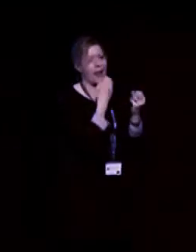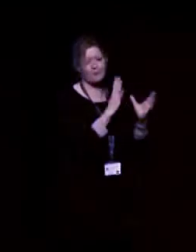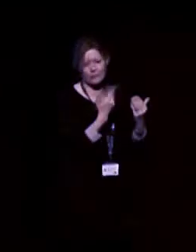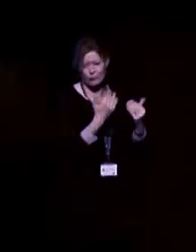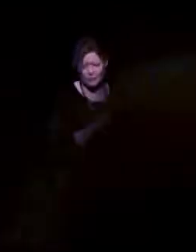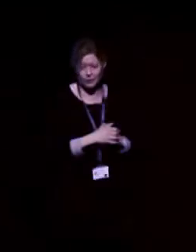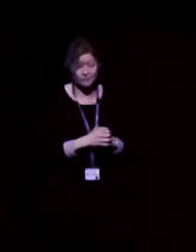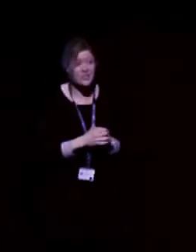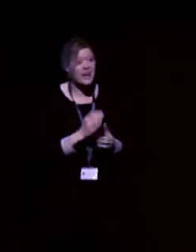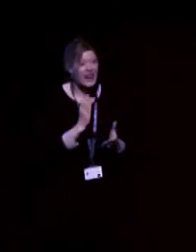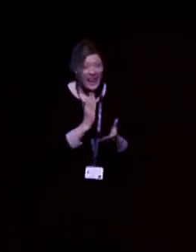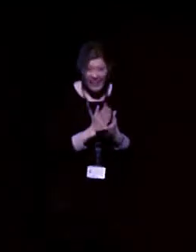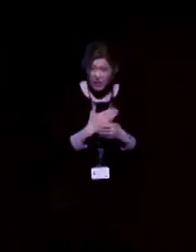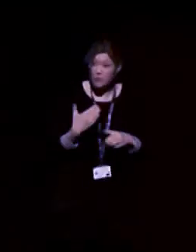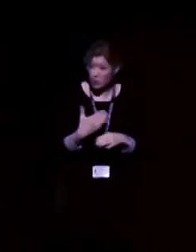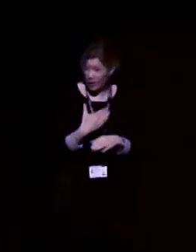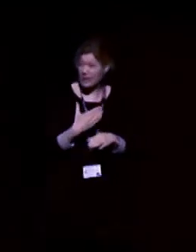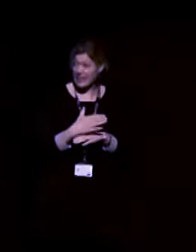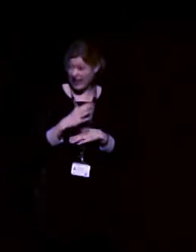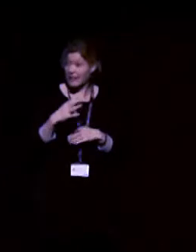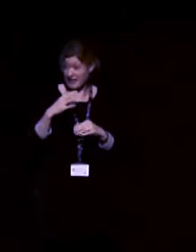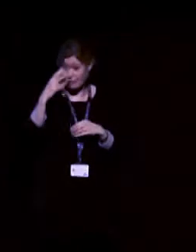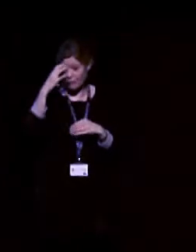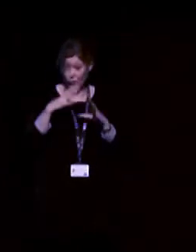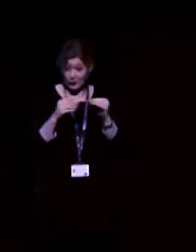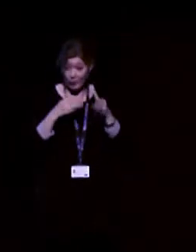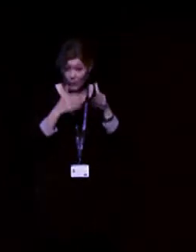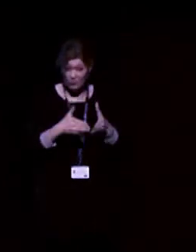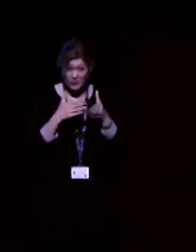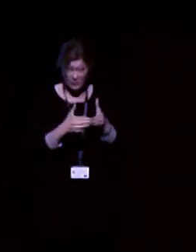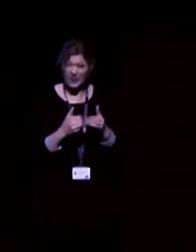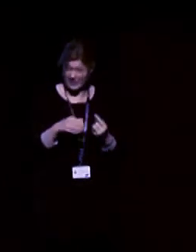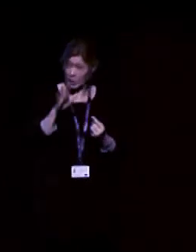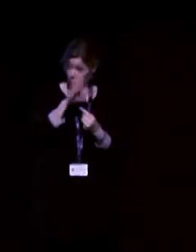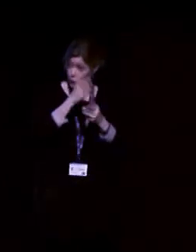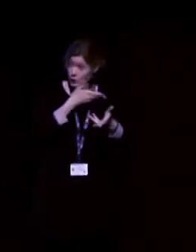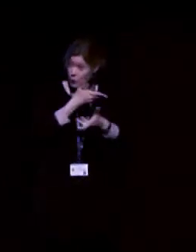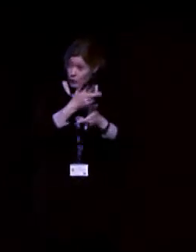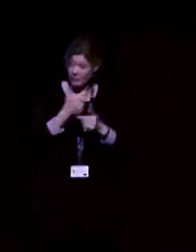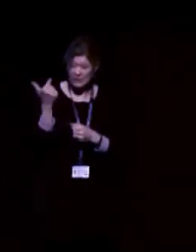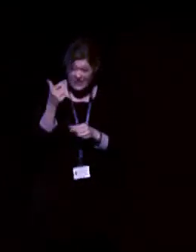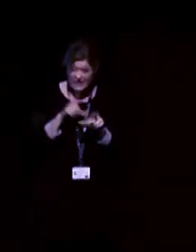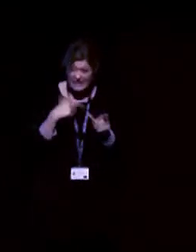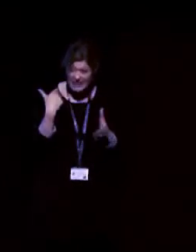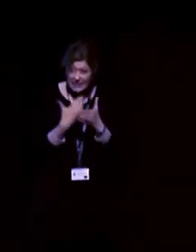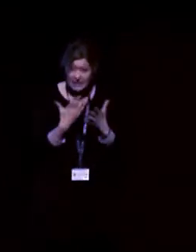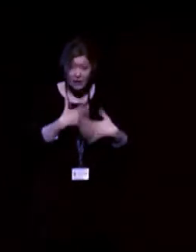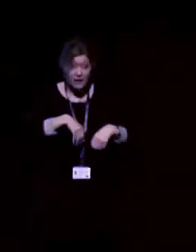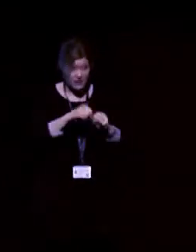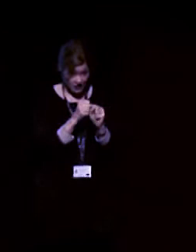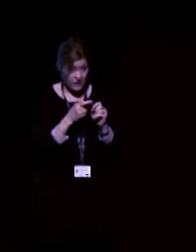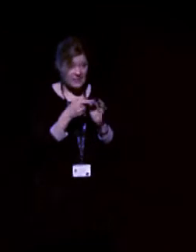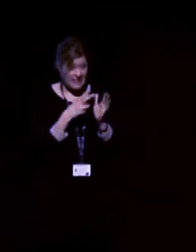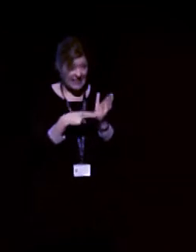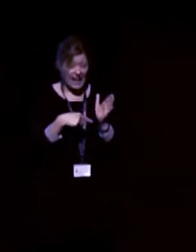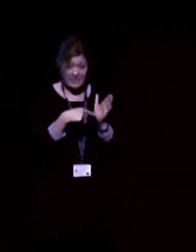I've actually been a consultant at Royal Surrey for 17 years, and I started off as an ear, nose and throat surgeon, and I dropped the noses and